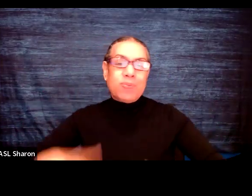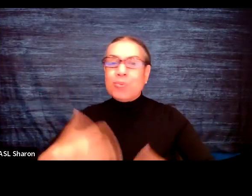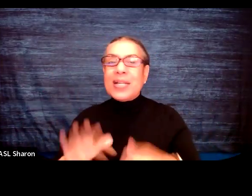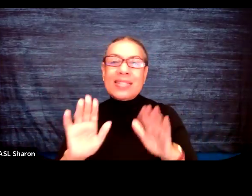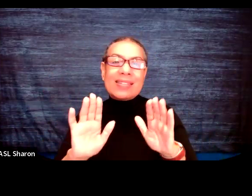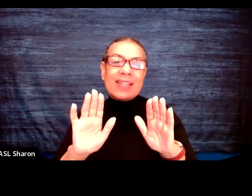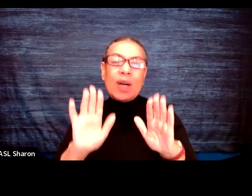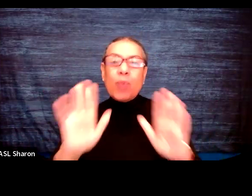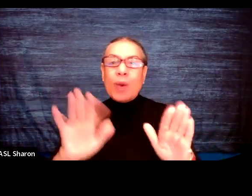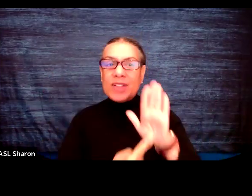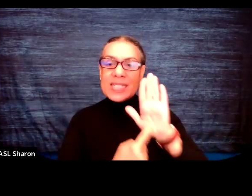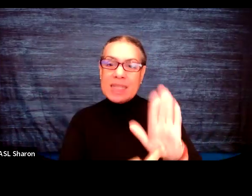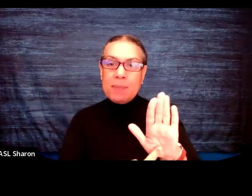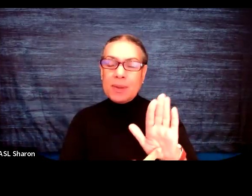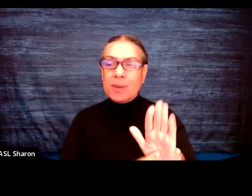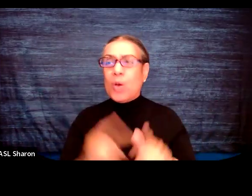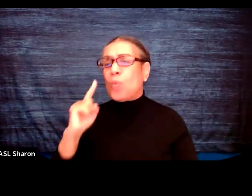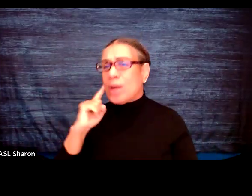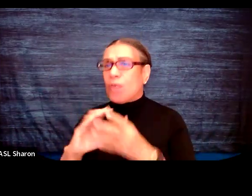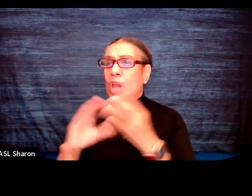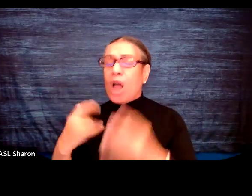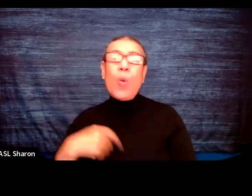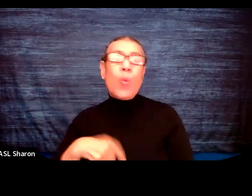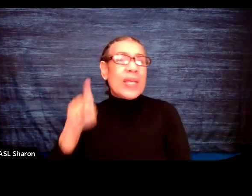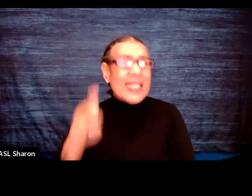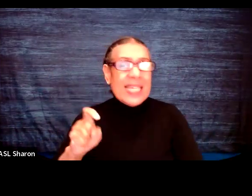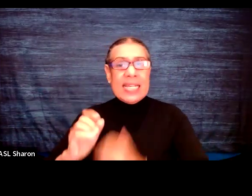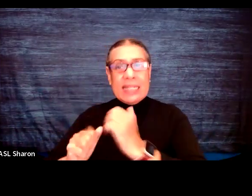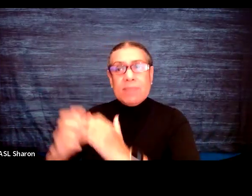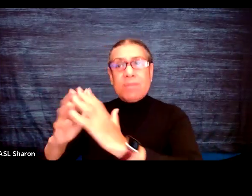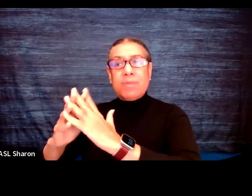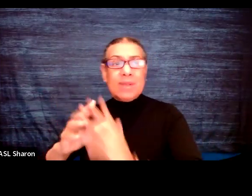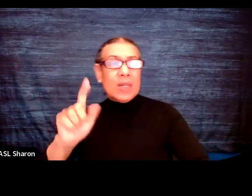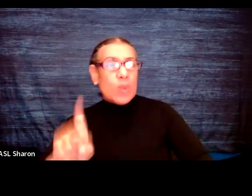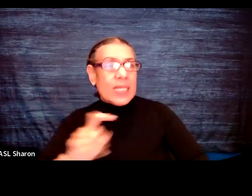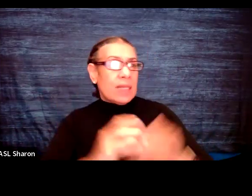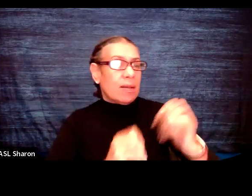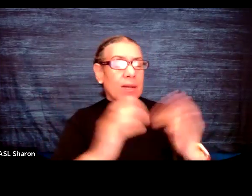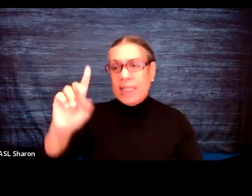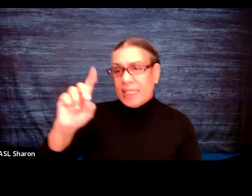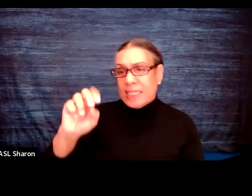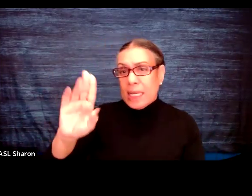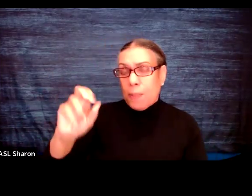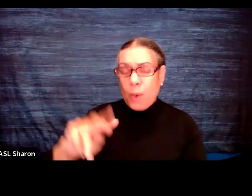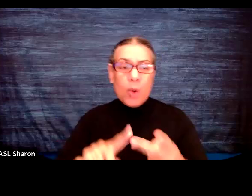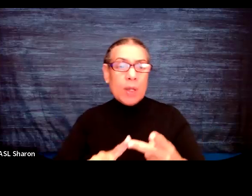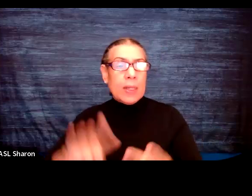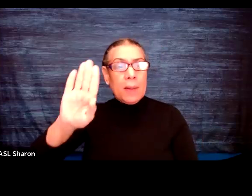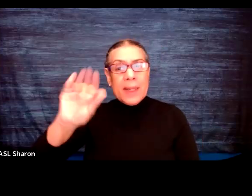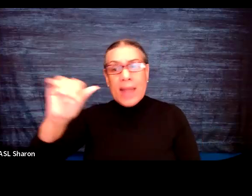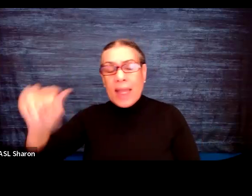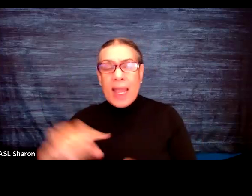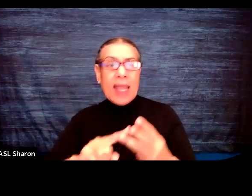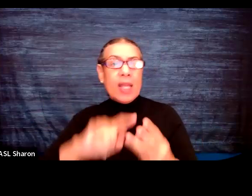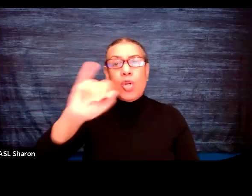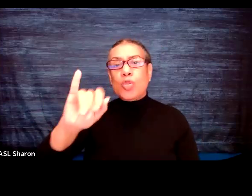of we hear so much that we need to be doing buildings, but between the Dearborn, Boston Arts Academy, Josiah